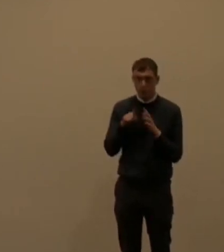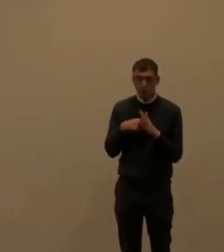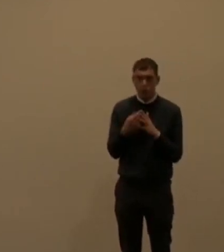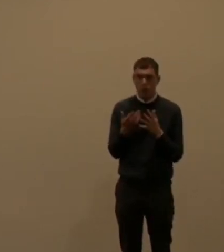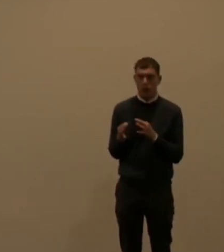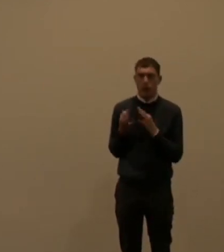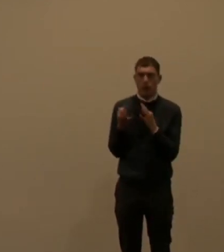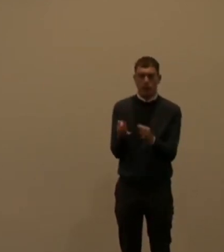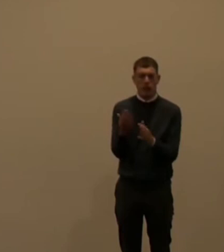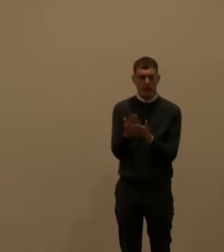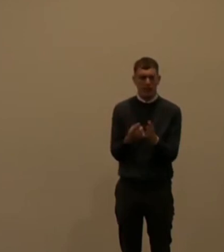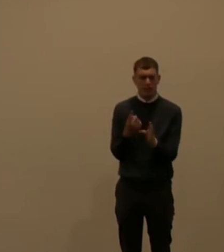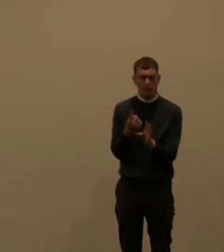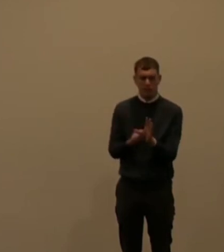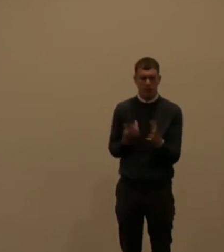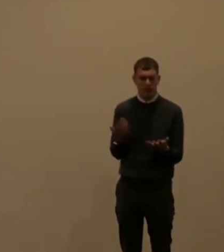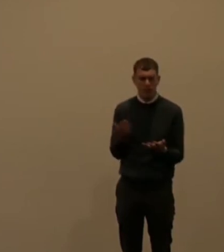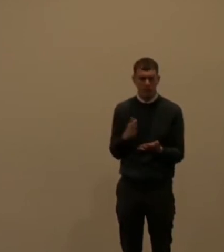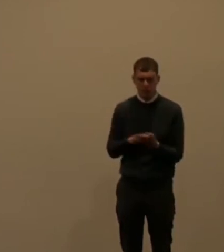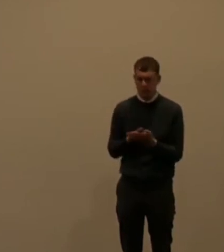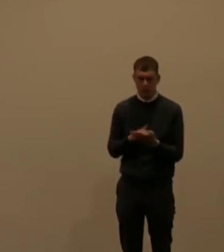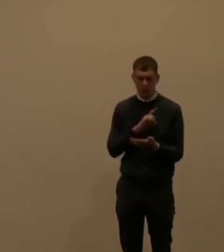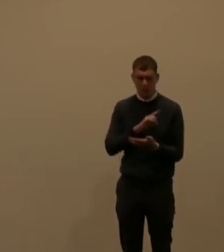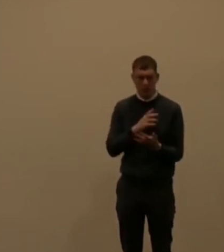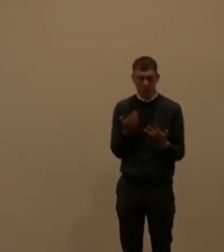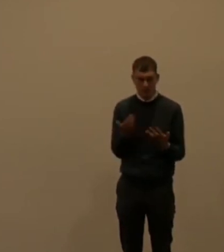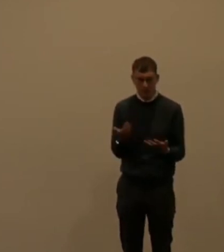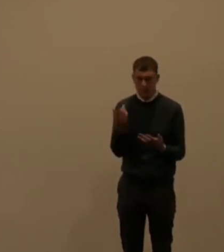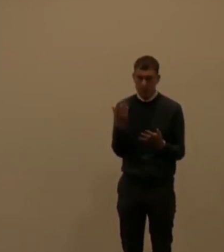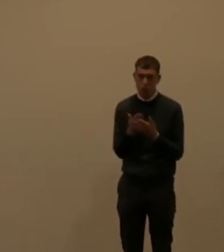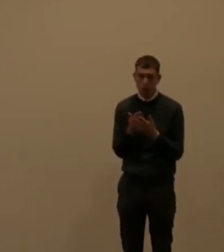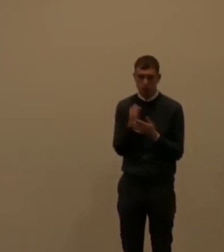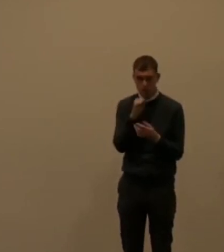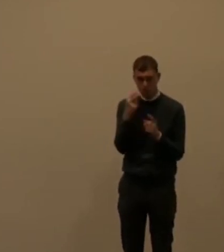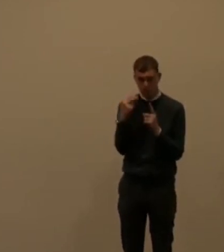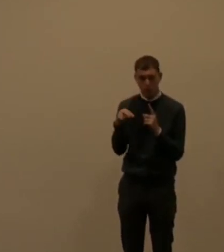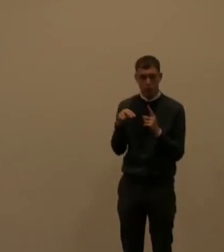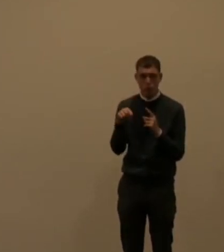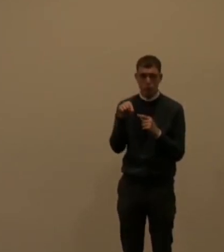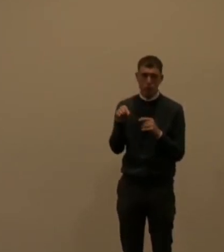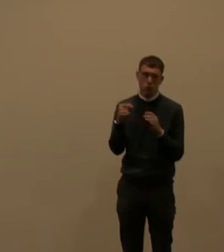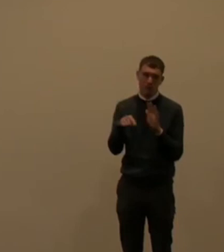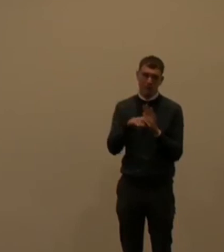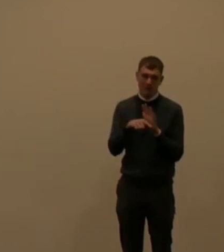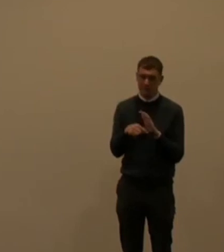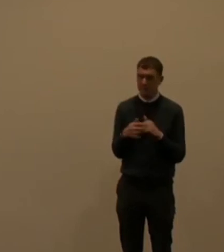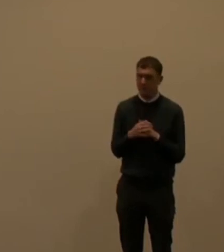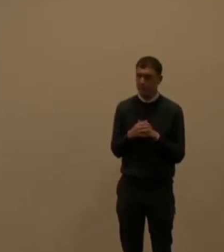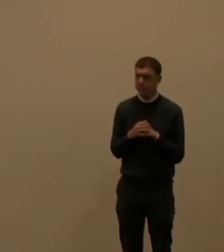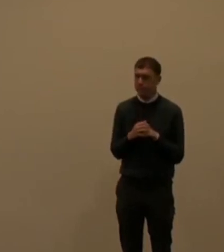delayed for half a year. That already puts the project in a negative point of view. What we did was we actually created a